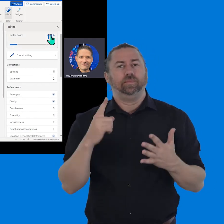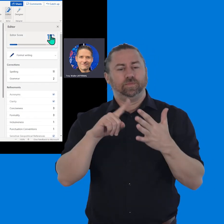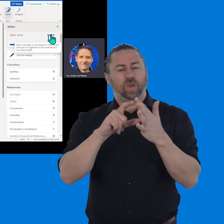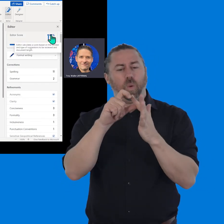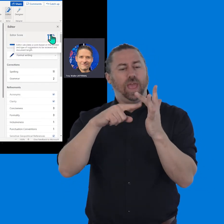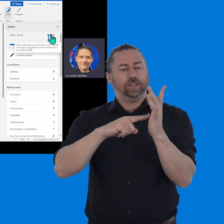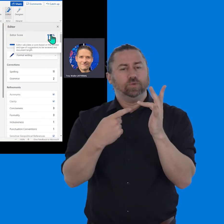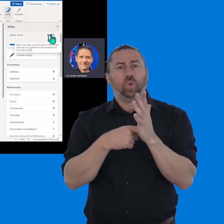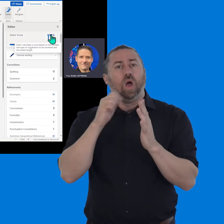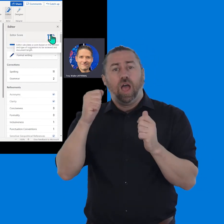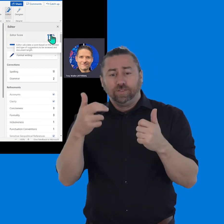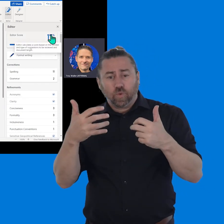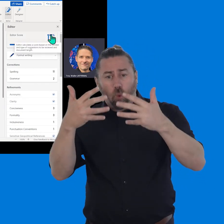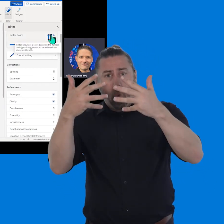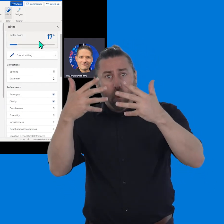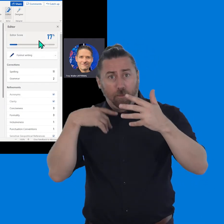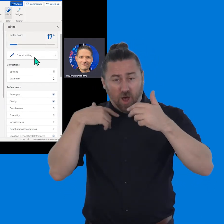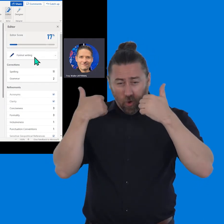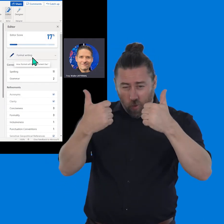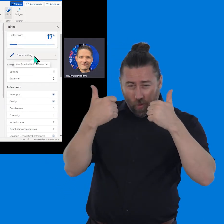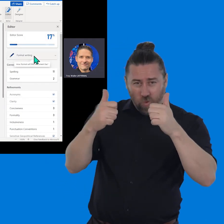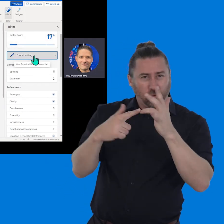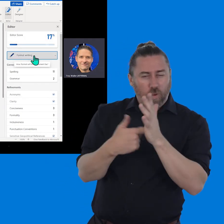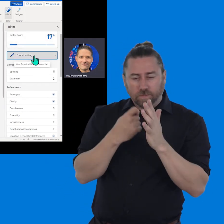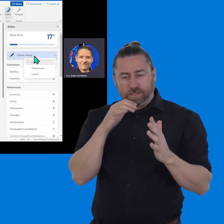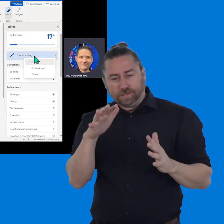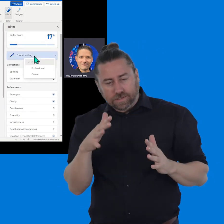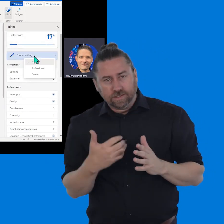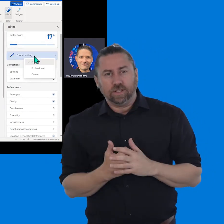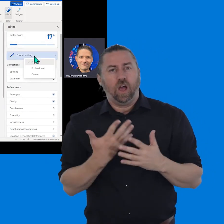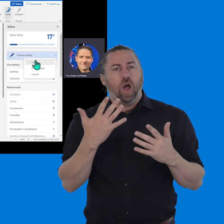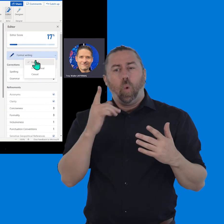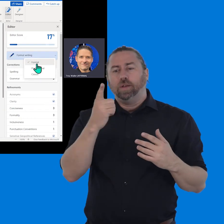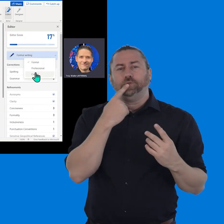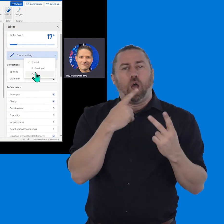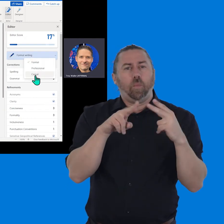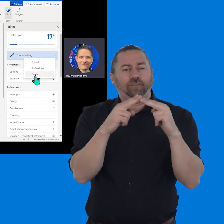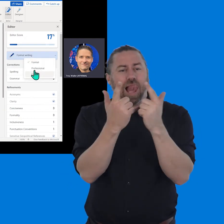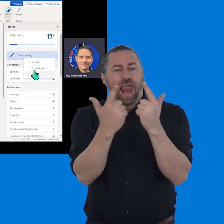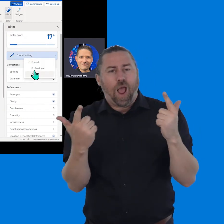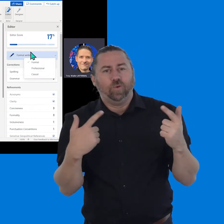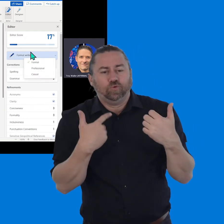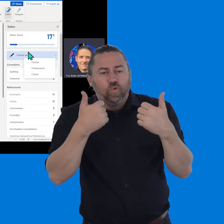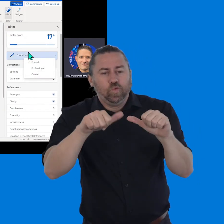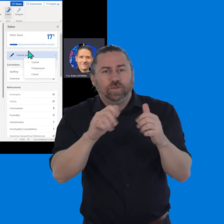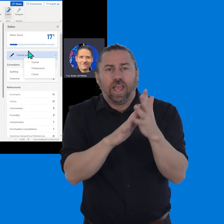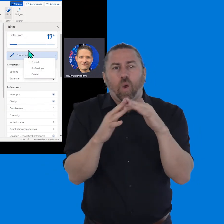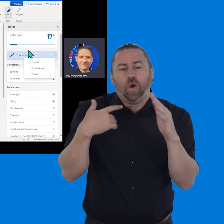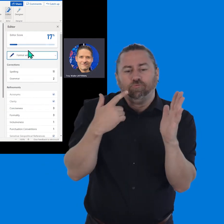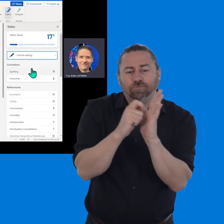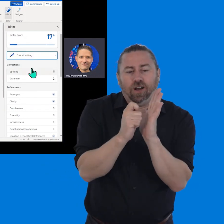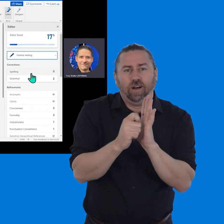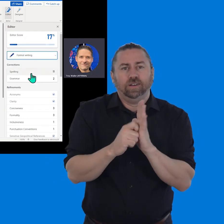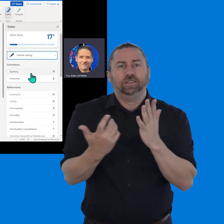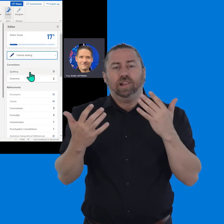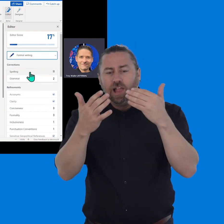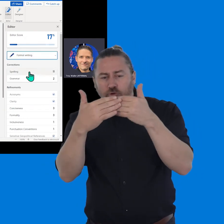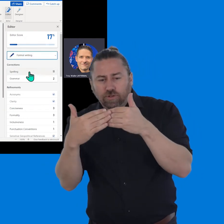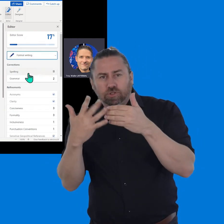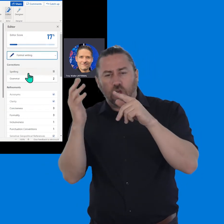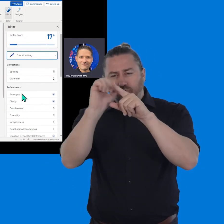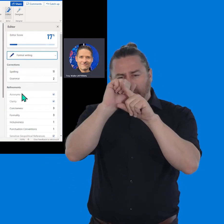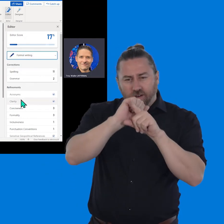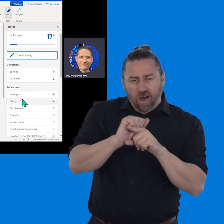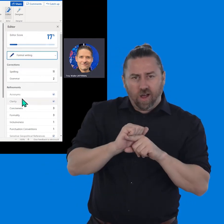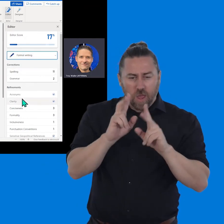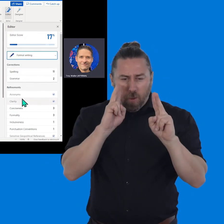but you can see again, I've got the editor score there as well. I've got formal, professional, and casual writing to choose from. I've got